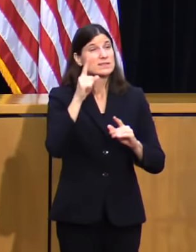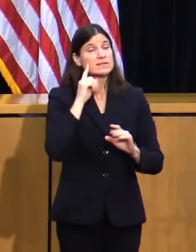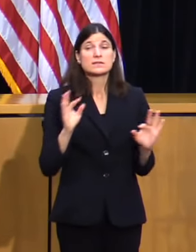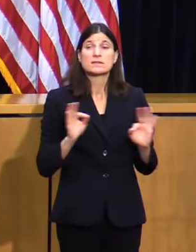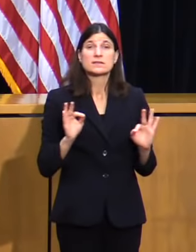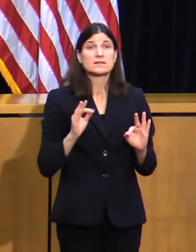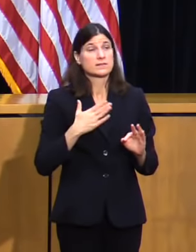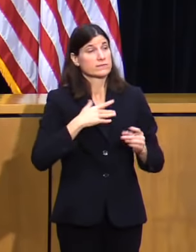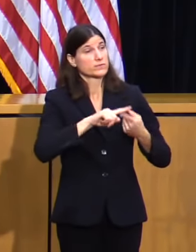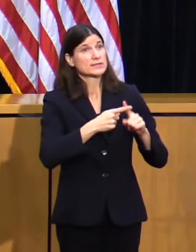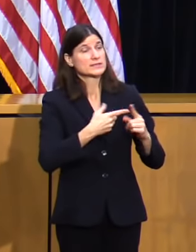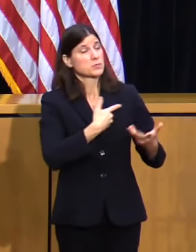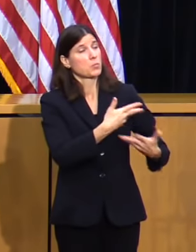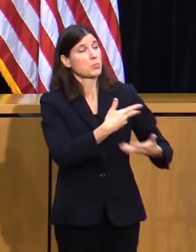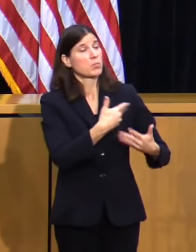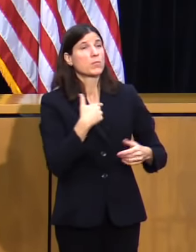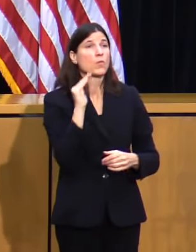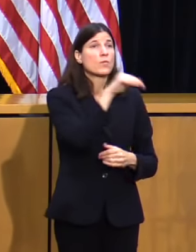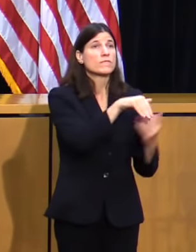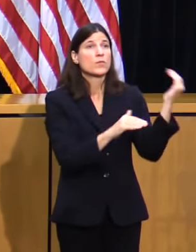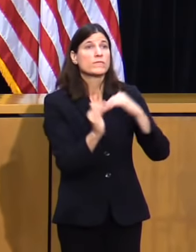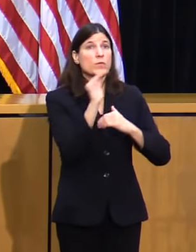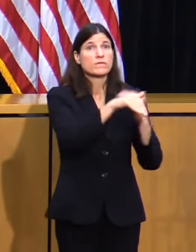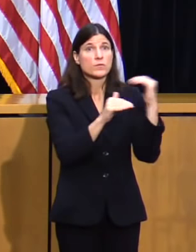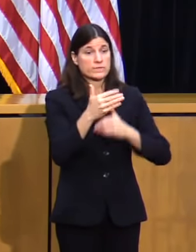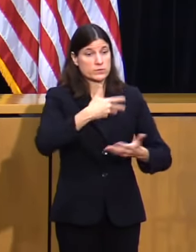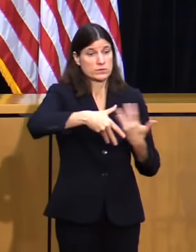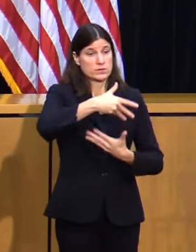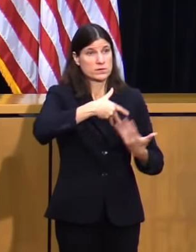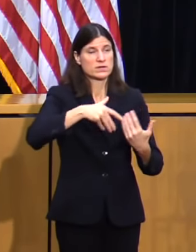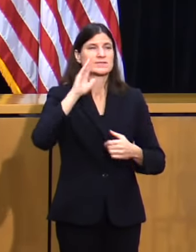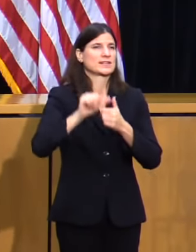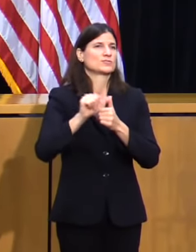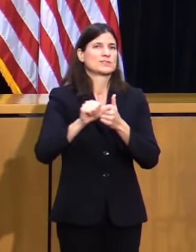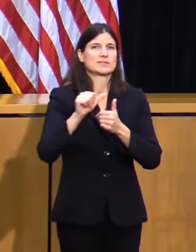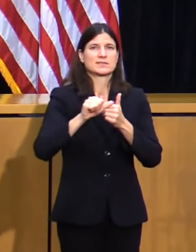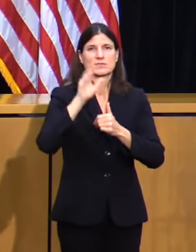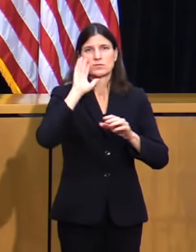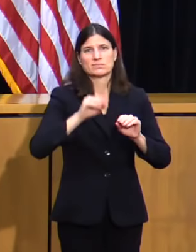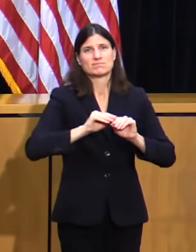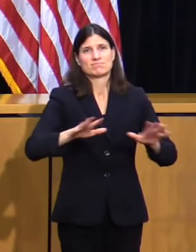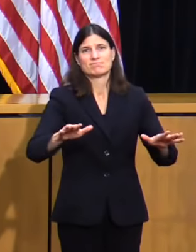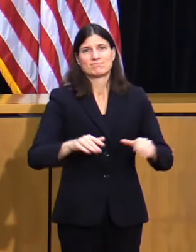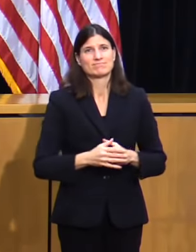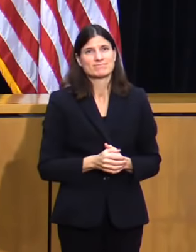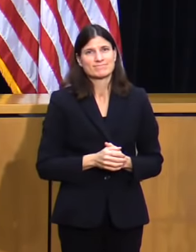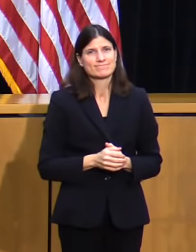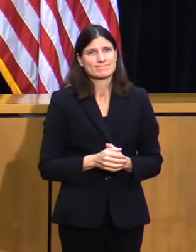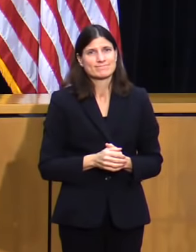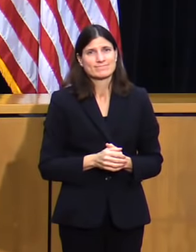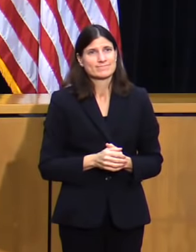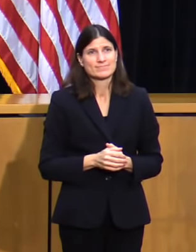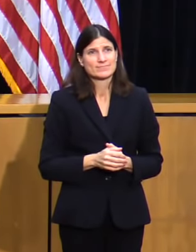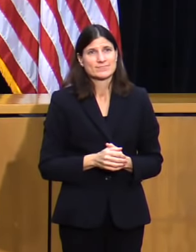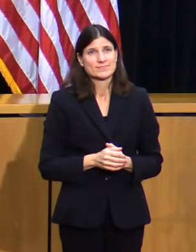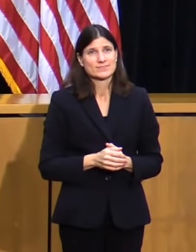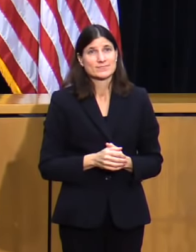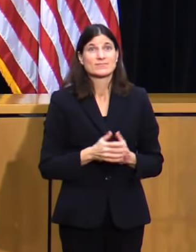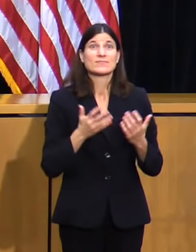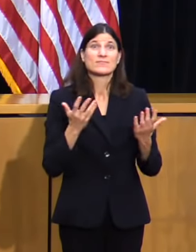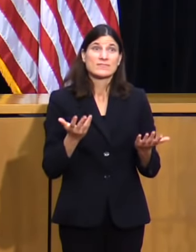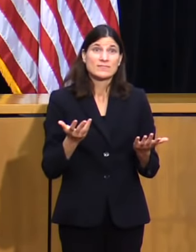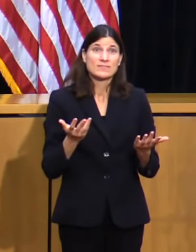if you need another example, let's talk about youth hockey. It wasn't so much the actual act of playing youth